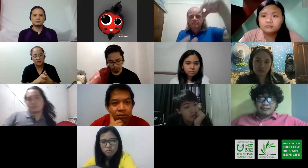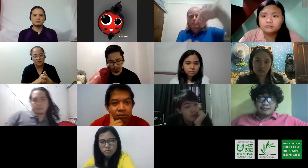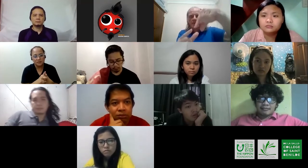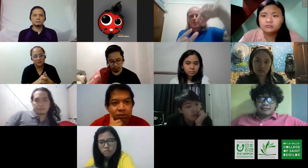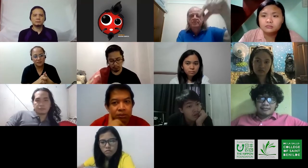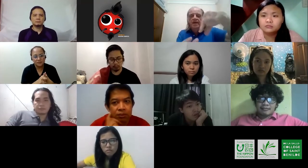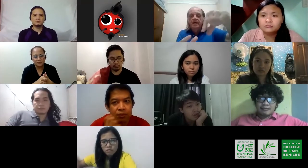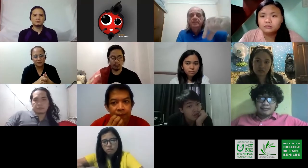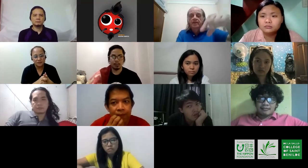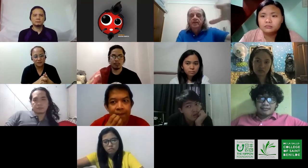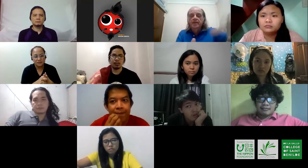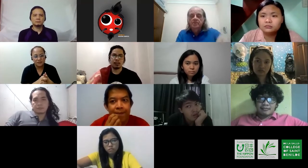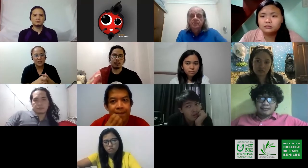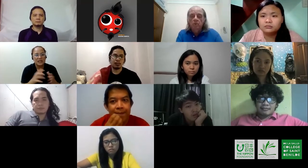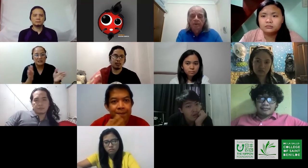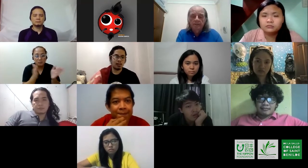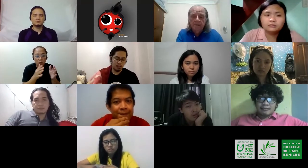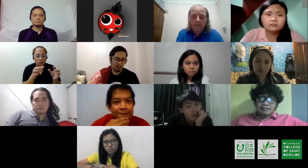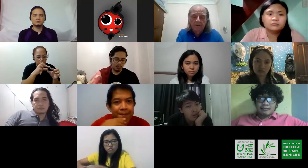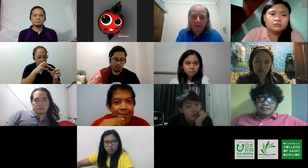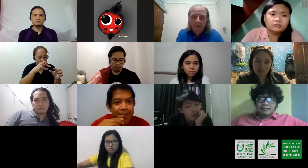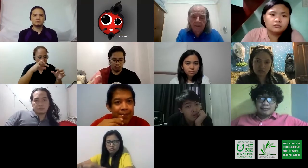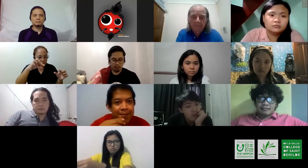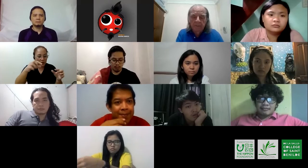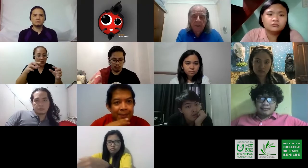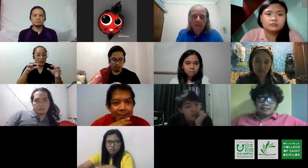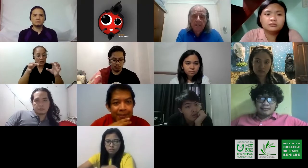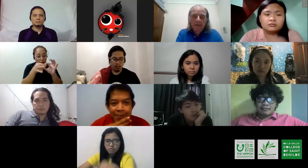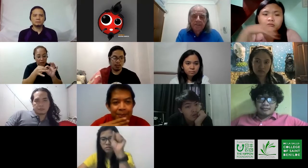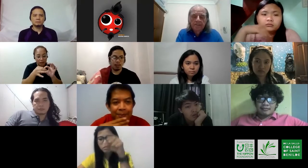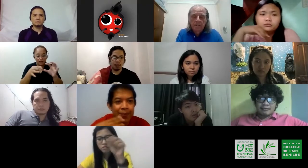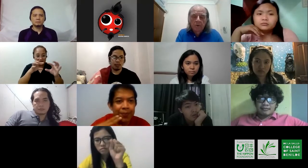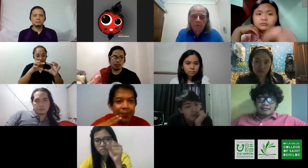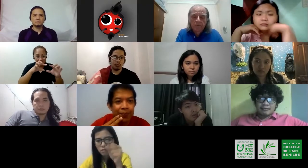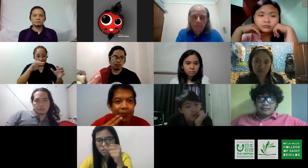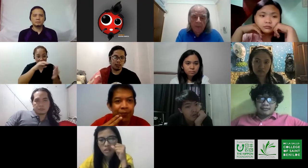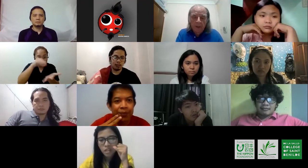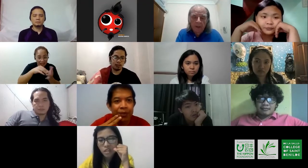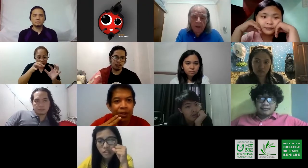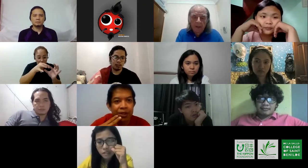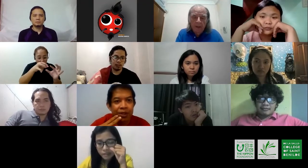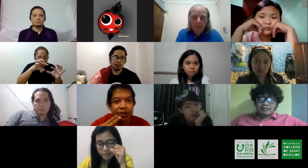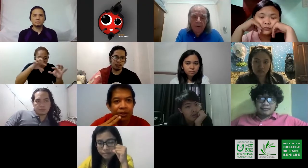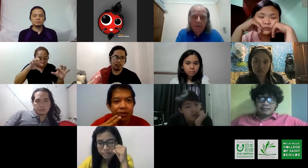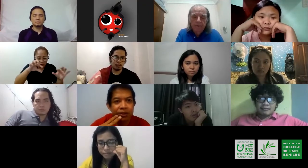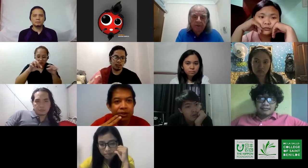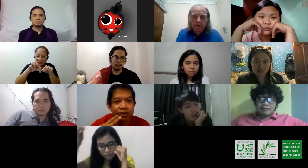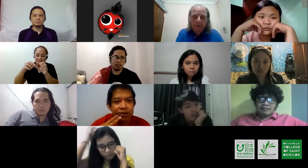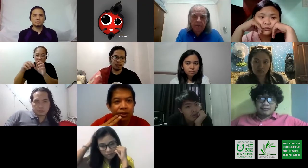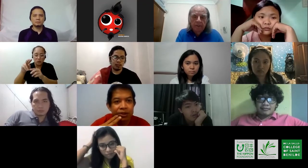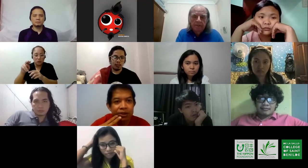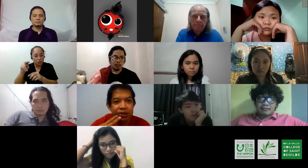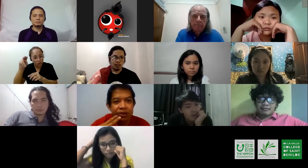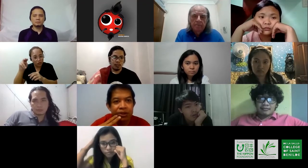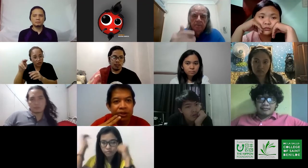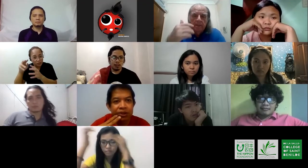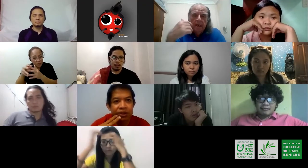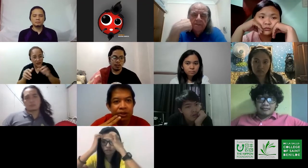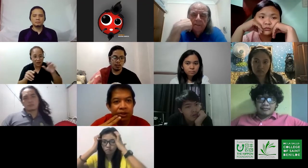piece of land that connects North and South America. So what I want you to do is take some